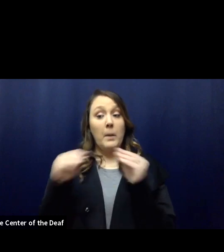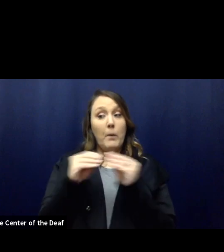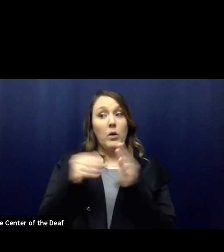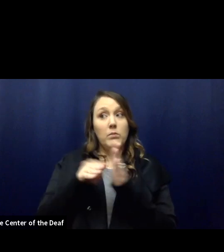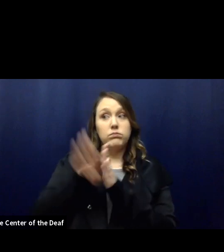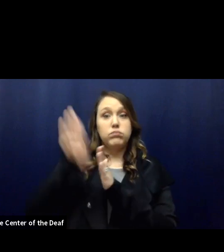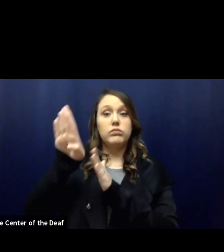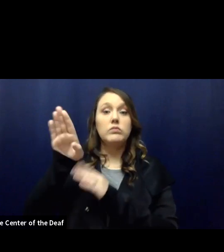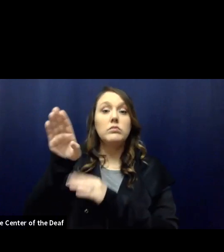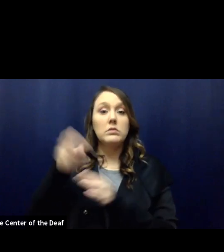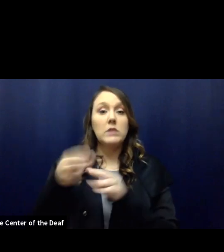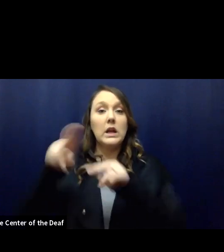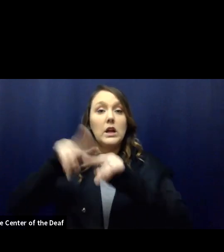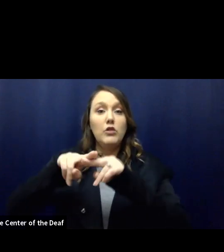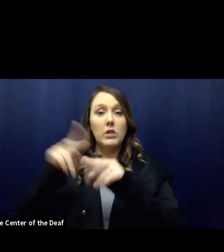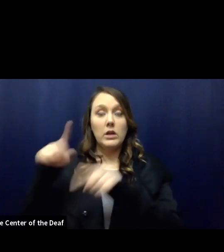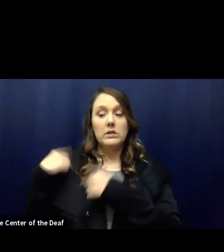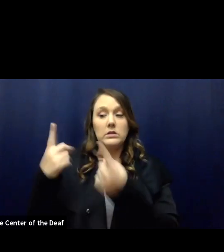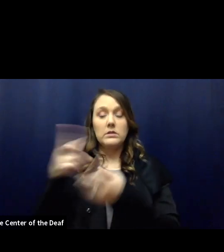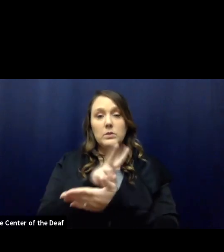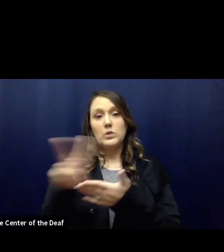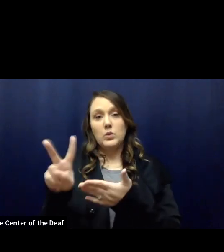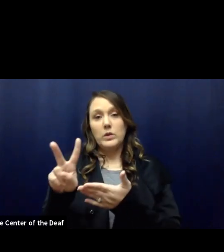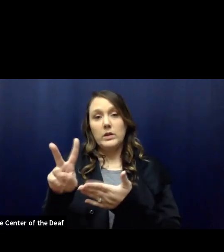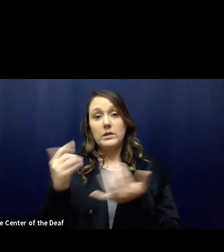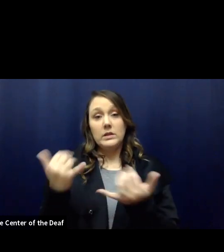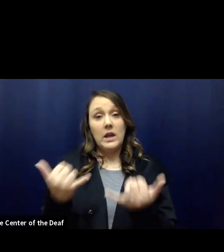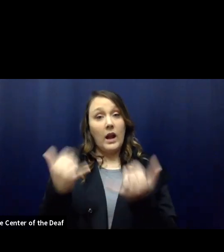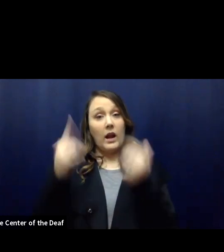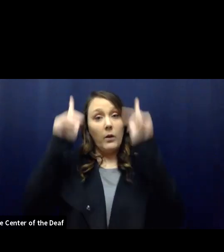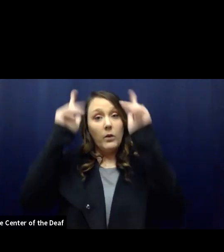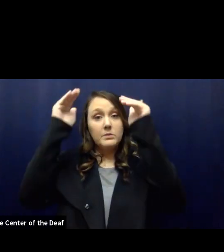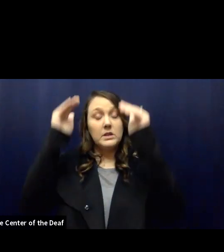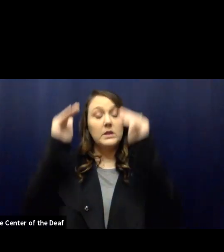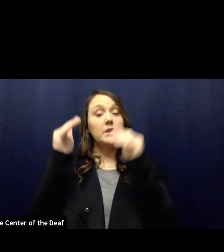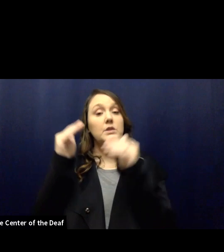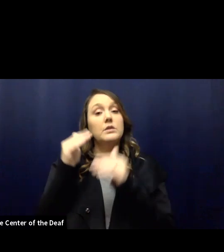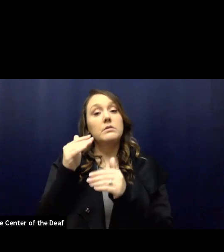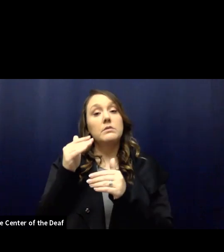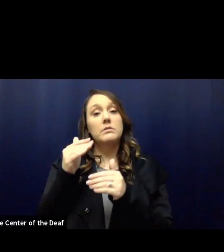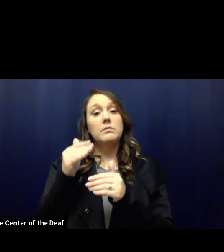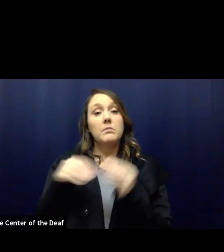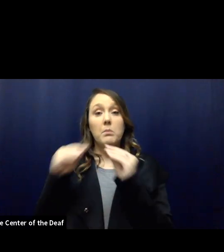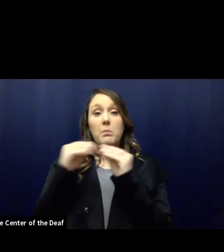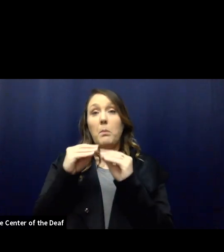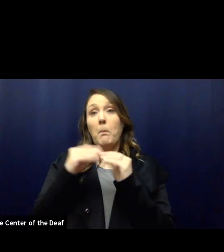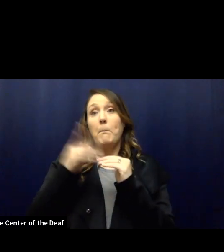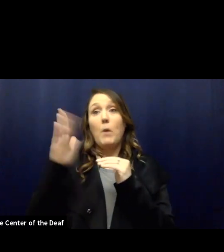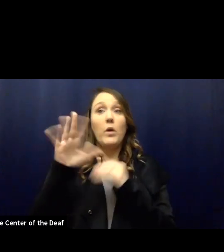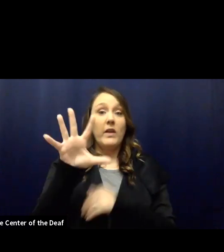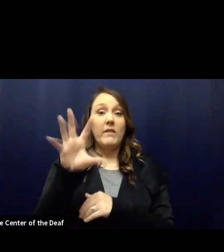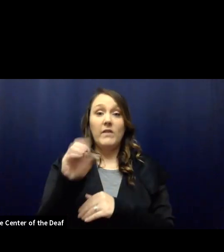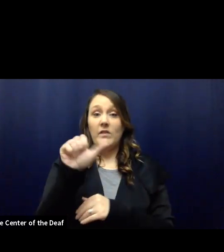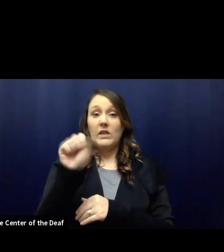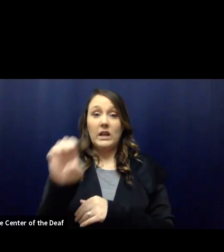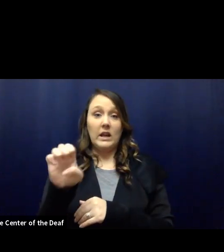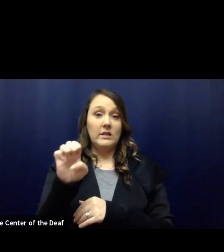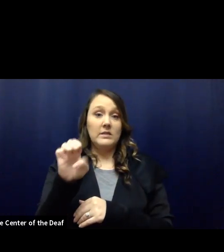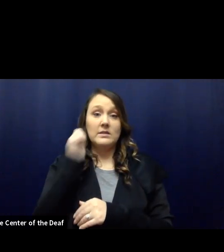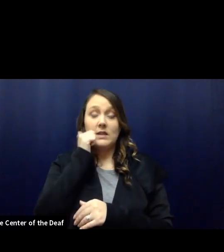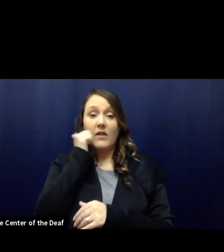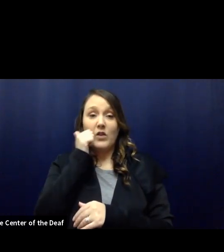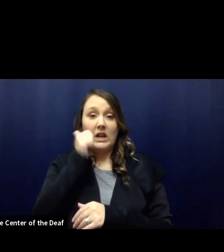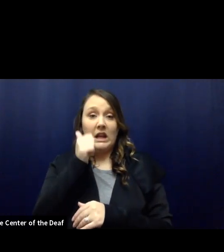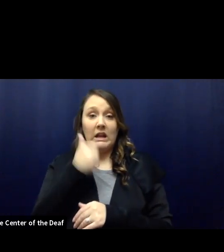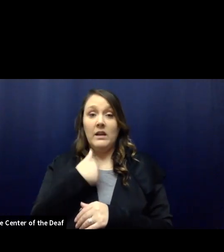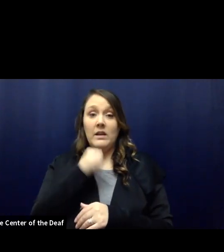over the last 2 weeks. Now our expectation is more than 50 cases a day. And I really didn't think I